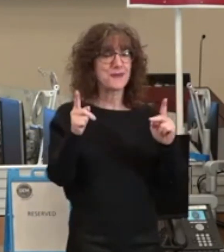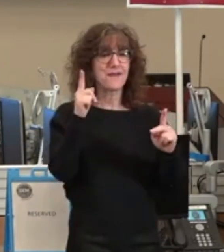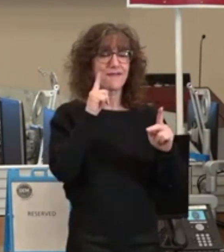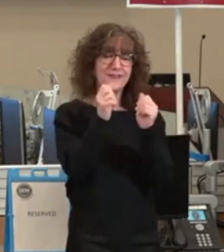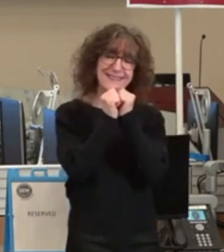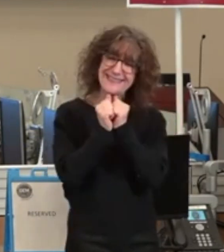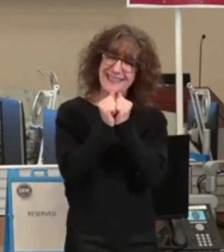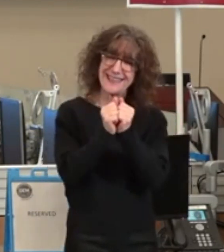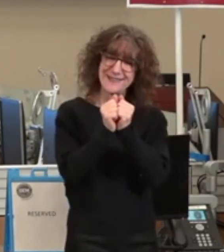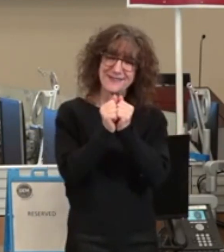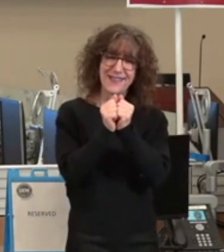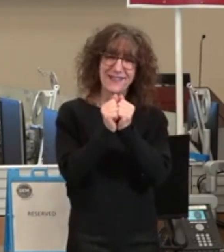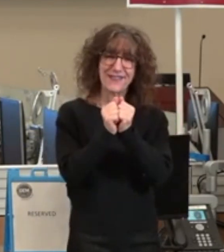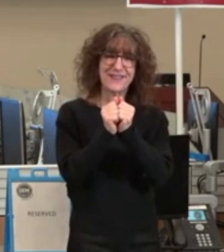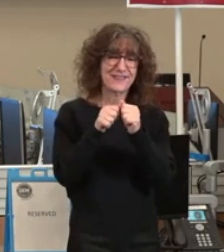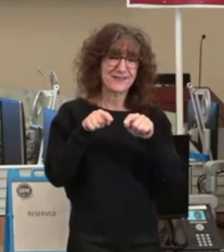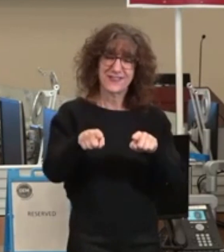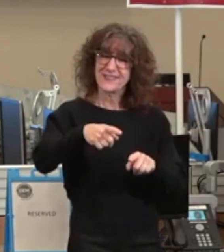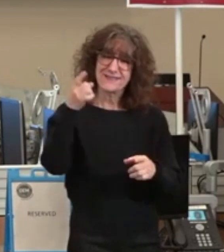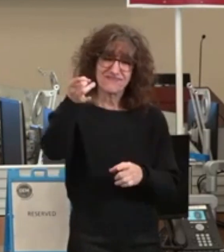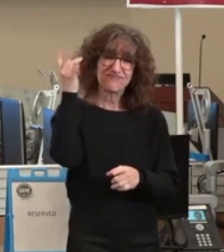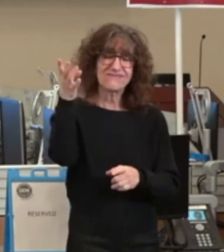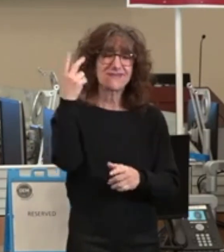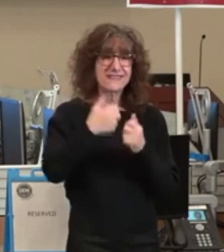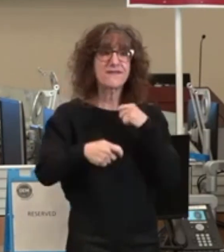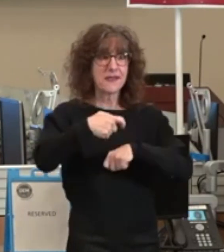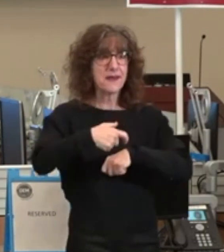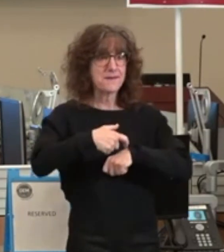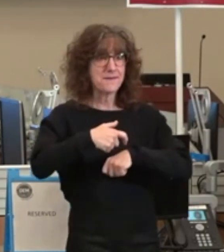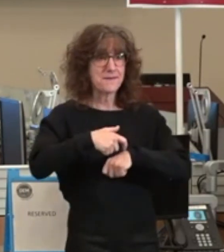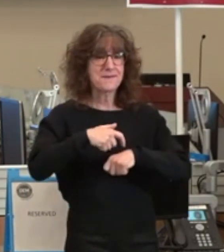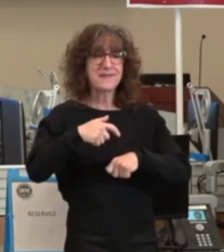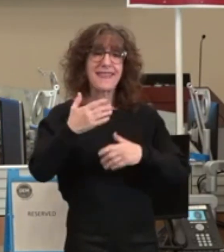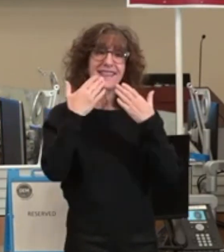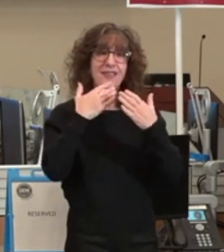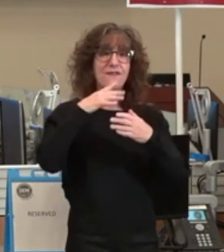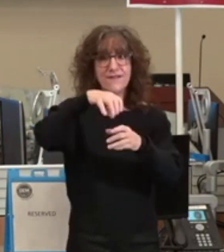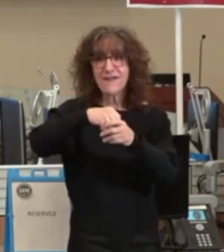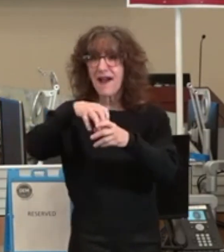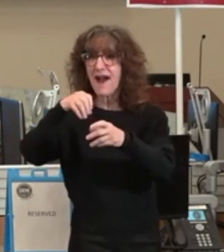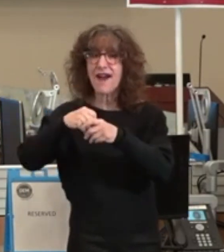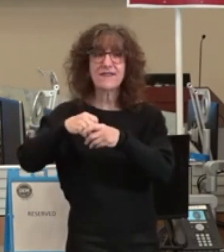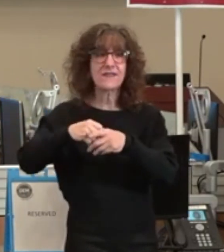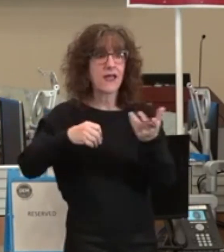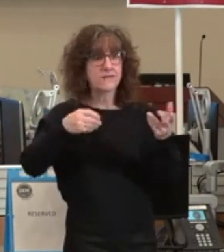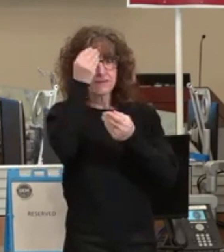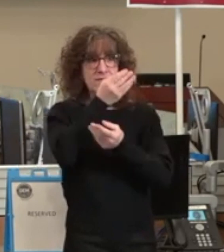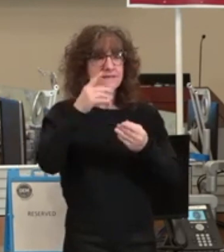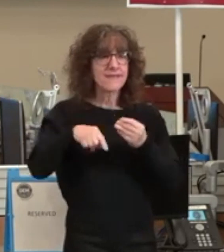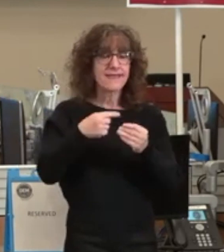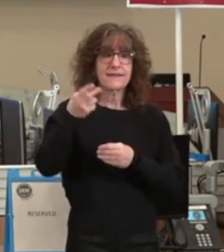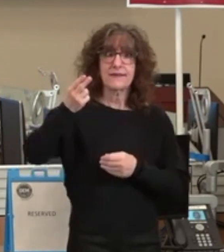sticking together during this very tough time in our lives. And thank you for staying engaged and informed during